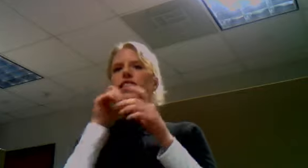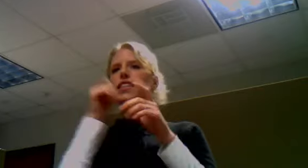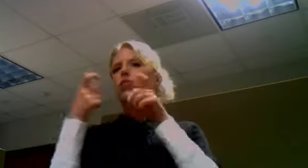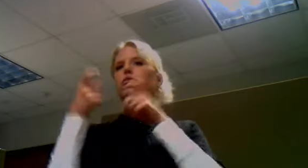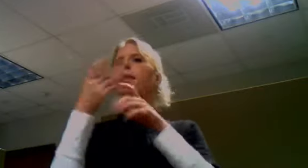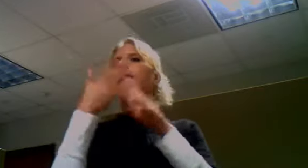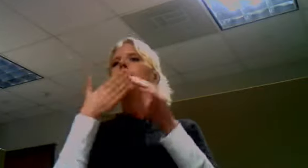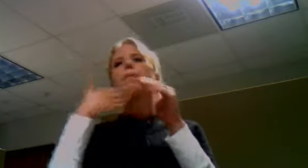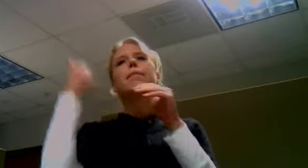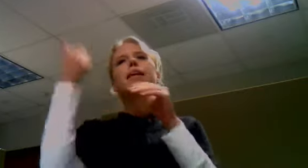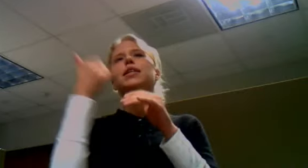can find.